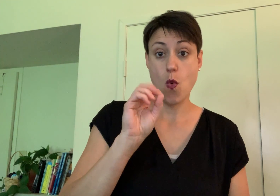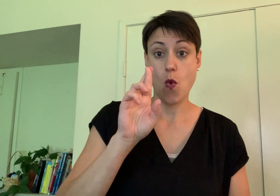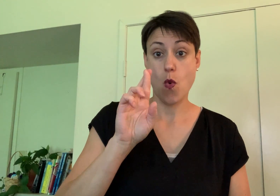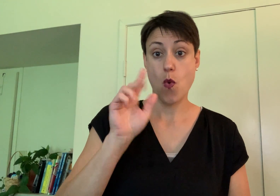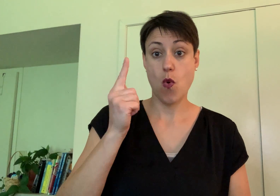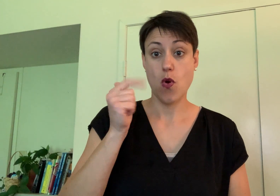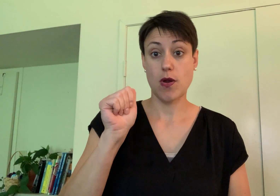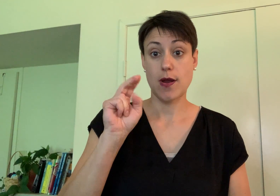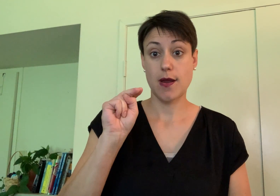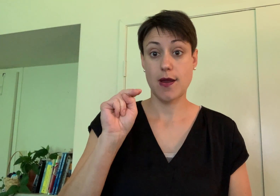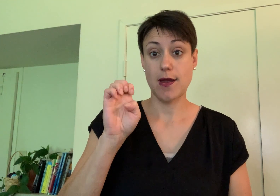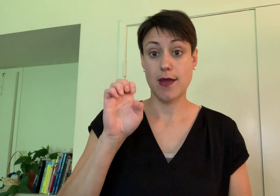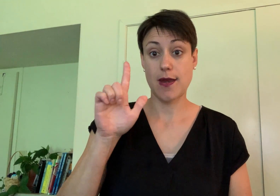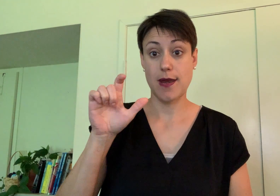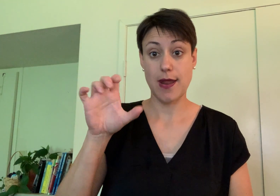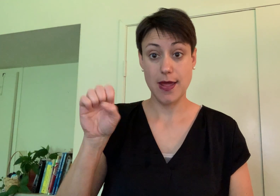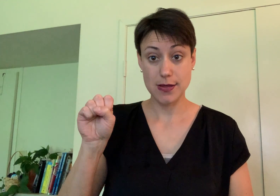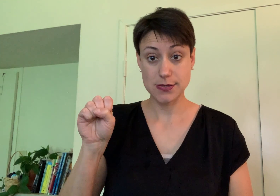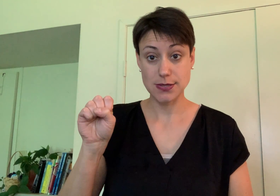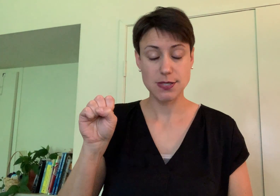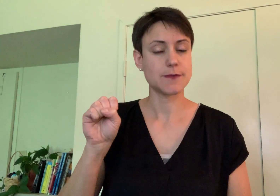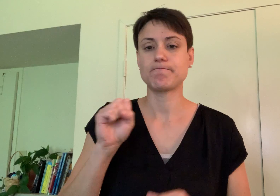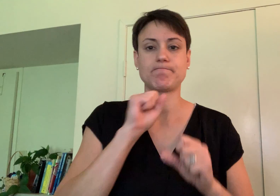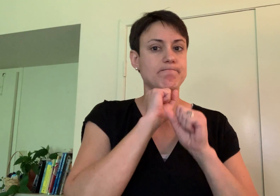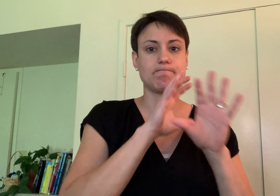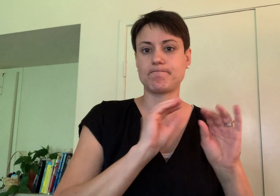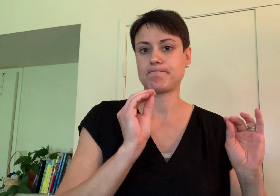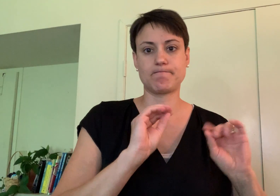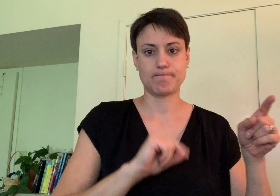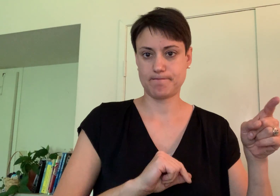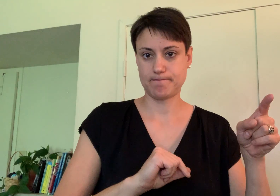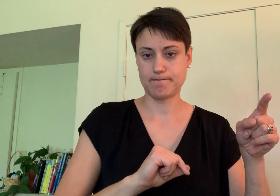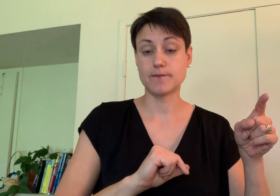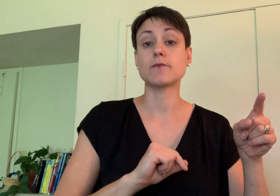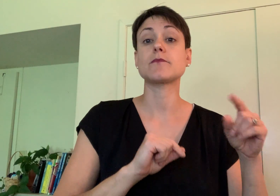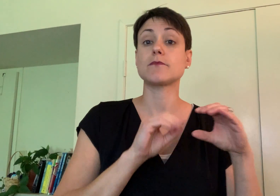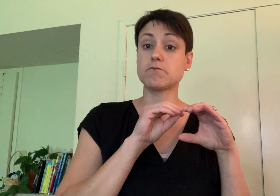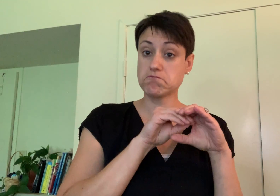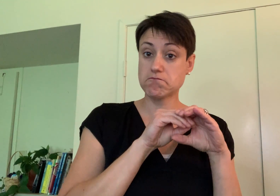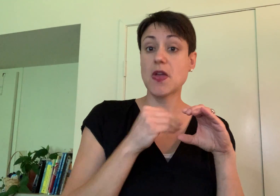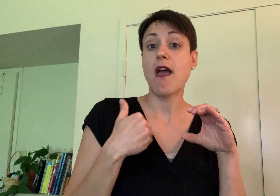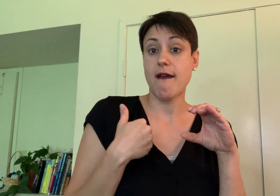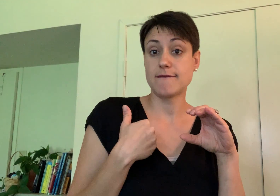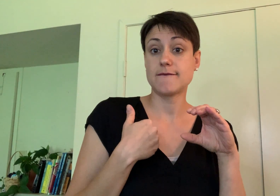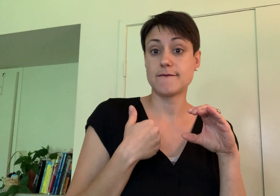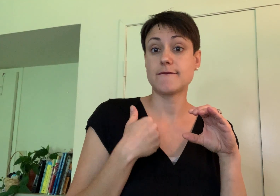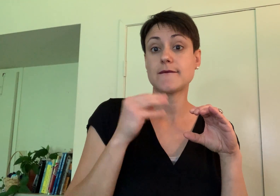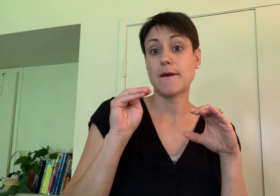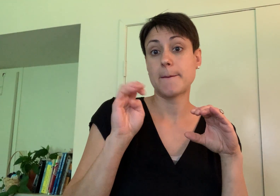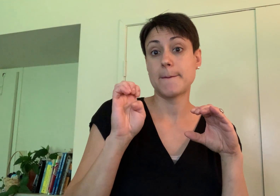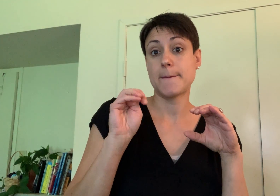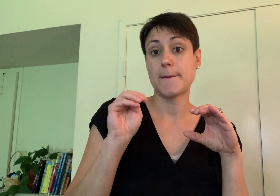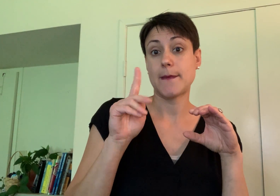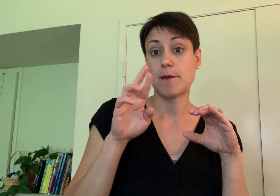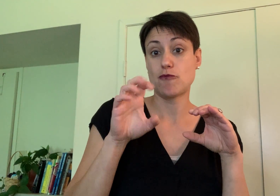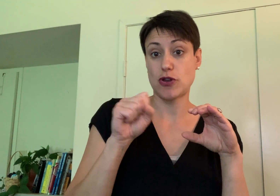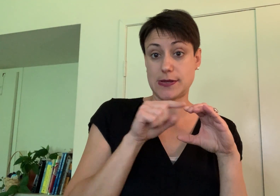get into the inside of the cell, there are now no more membranes there. And in a moment, I'll explain why these membranes